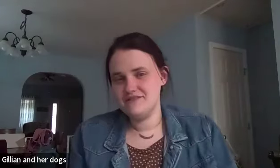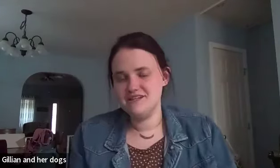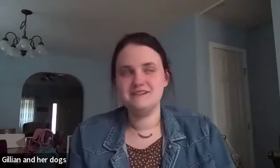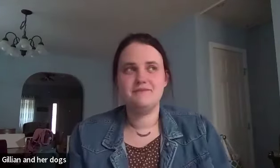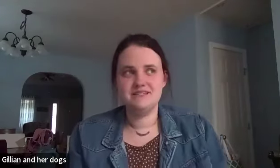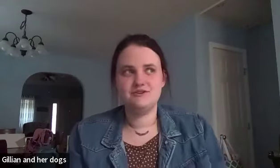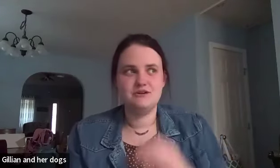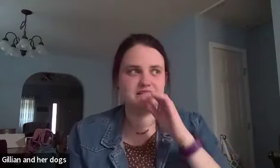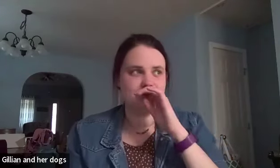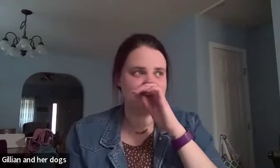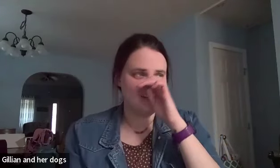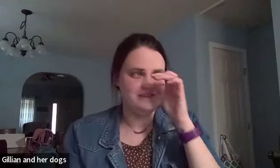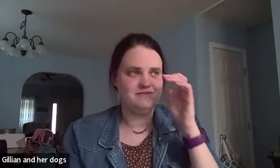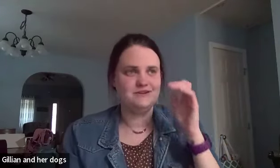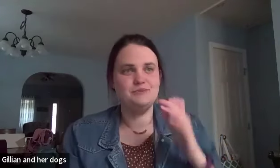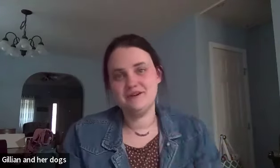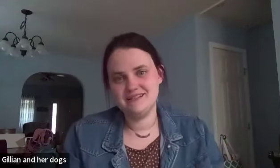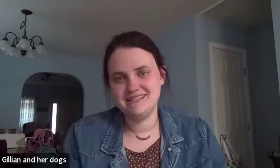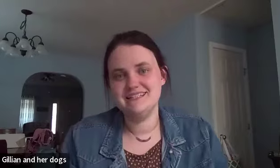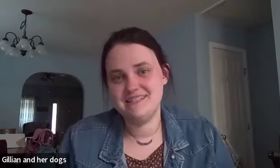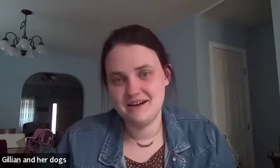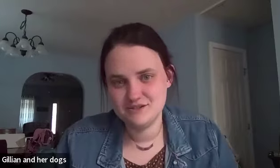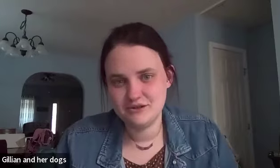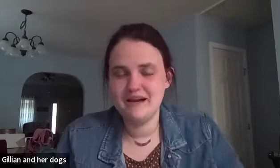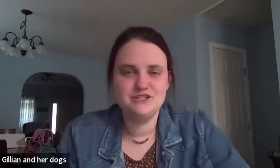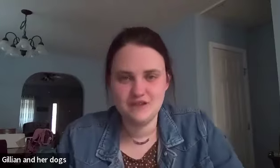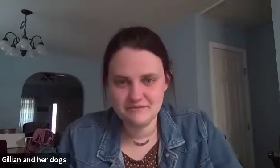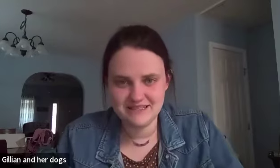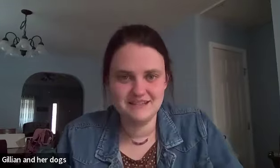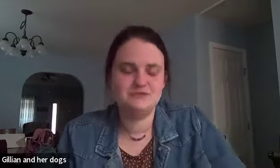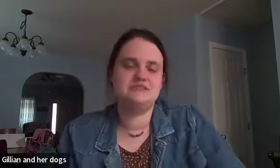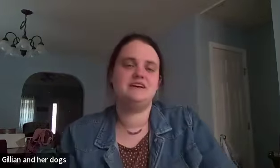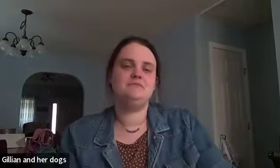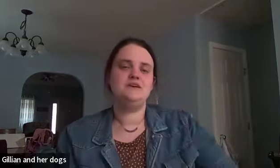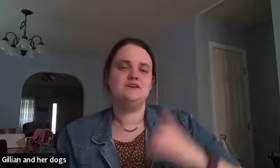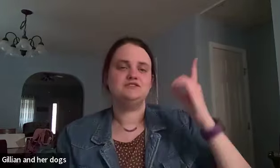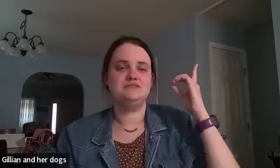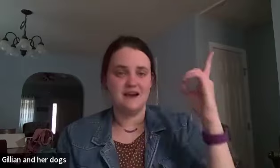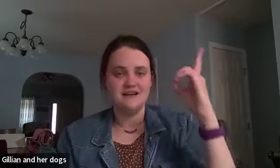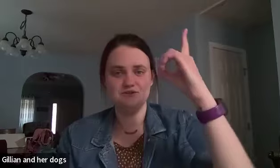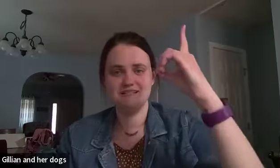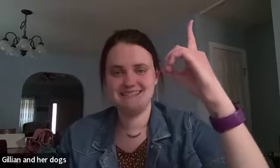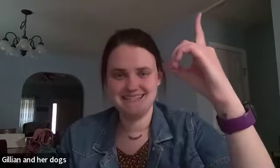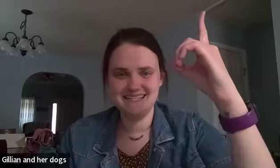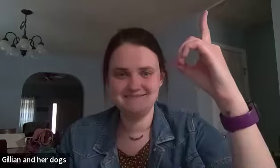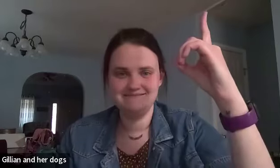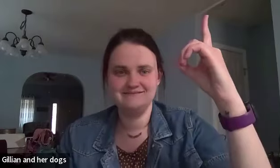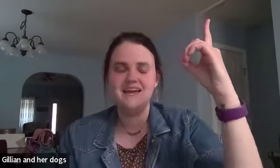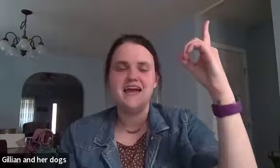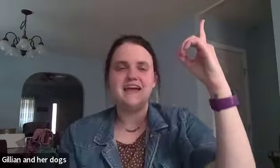add this here. It's not mystical because they used to be real, but they're extinct as dinosaur. I do love me a dinosaur sign. So dinosaur is a D,